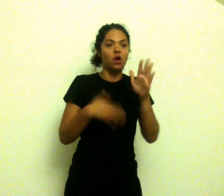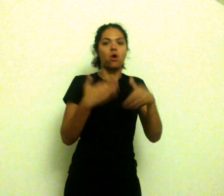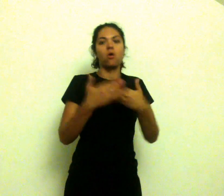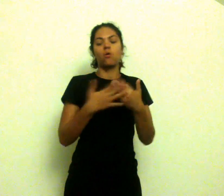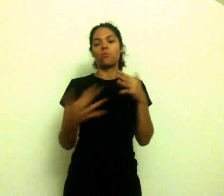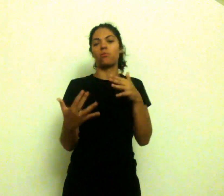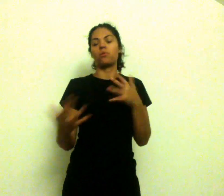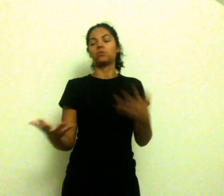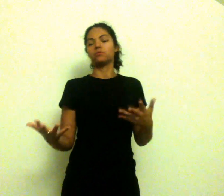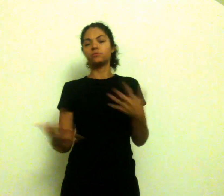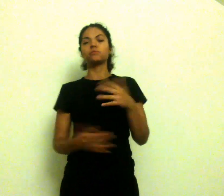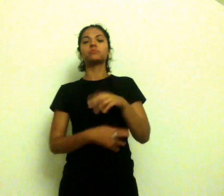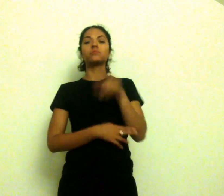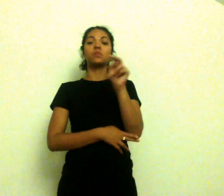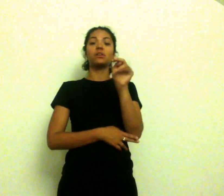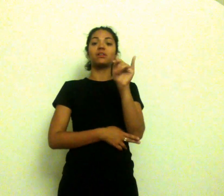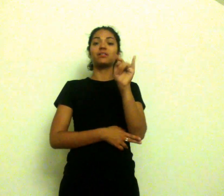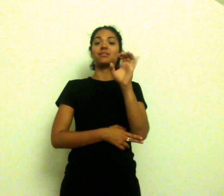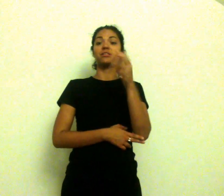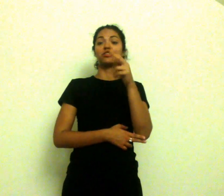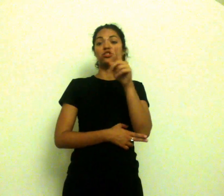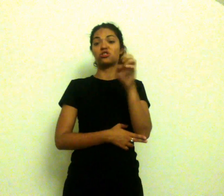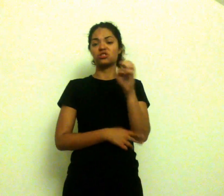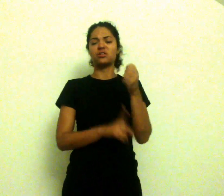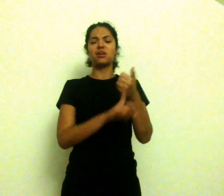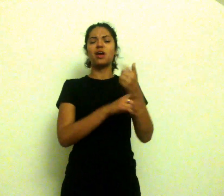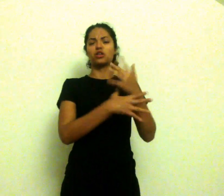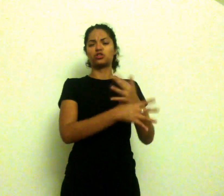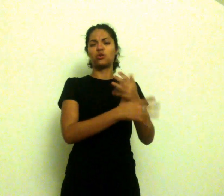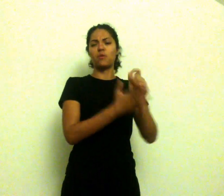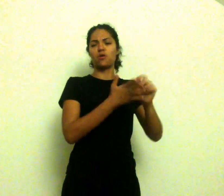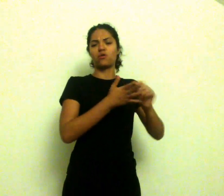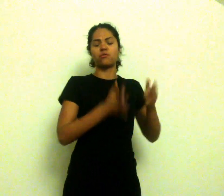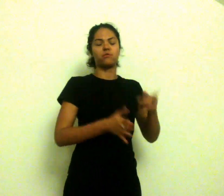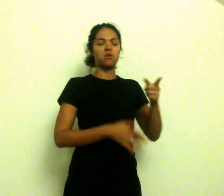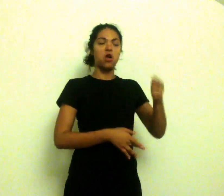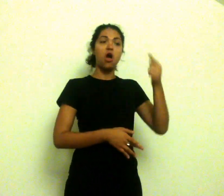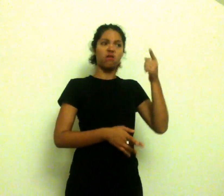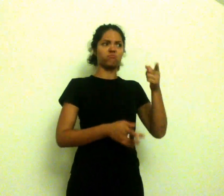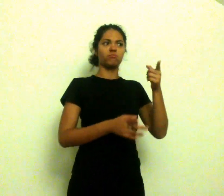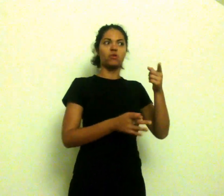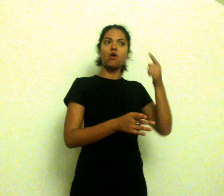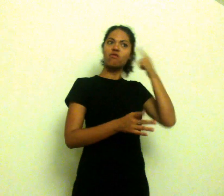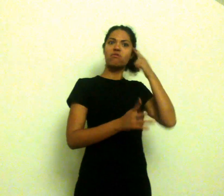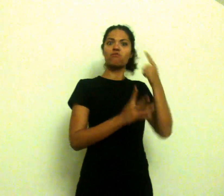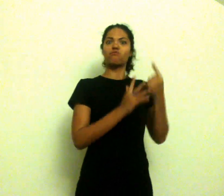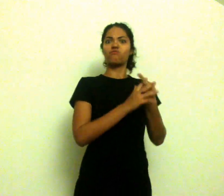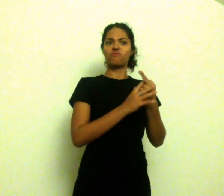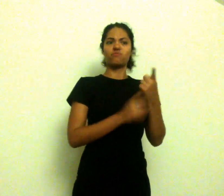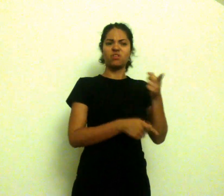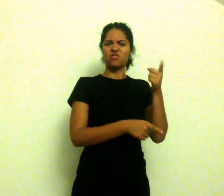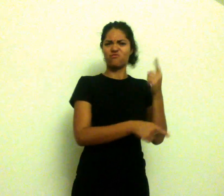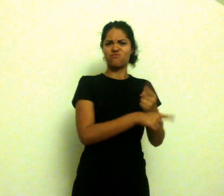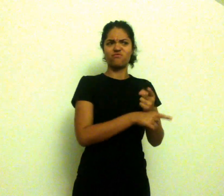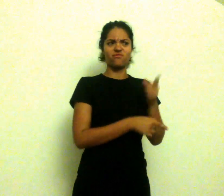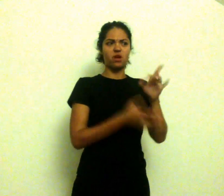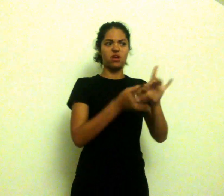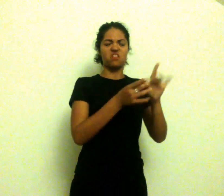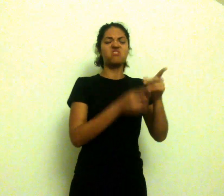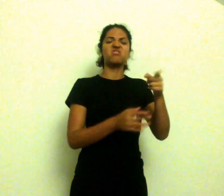philosopher Nietzsche was more correct than many other utopianists. For Nietzsche, when he died in 1900, before that, having spent the